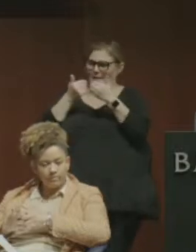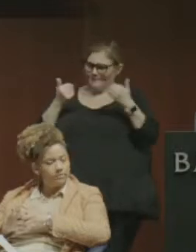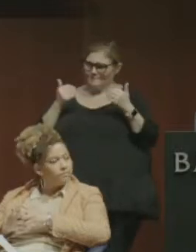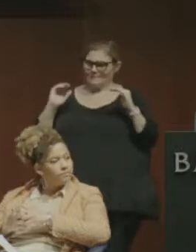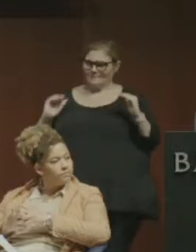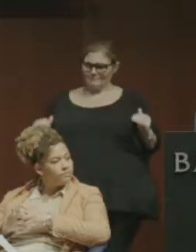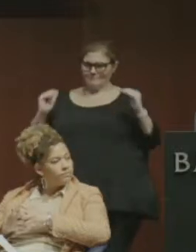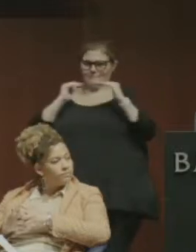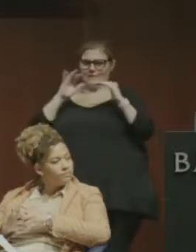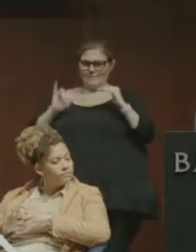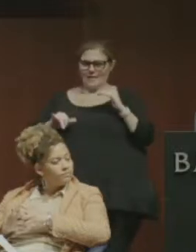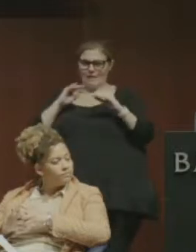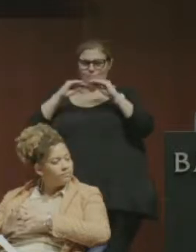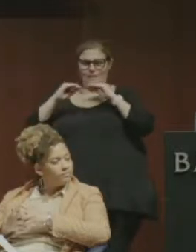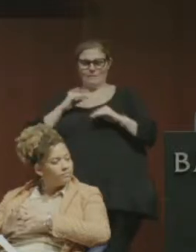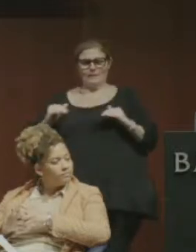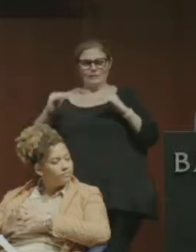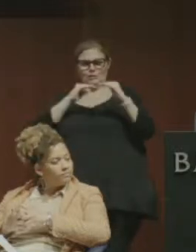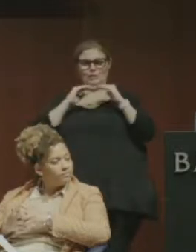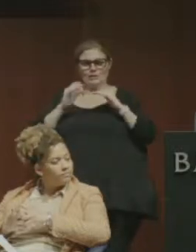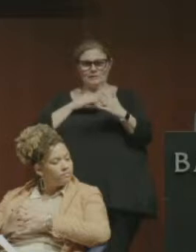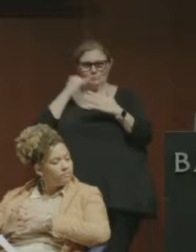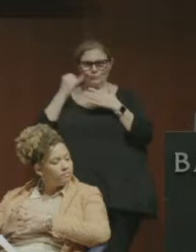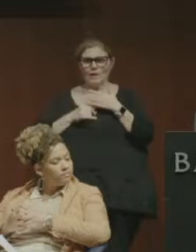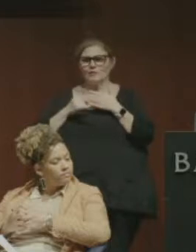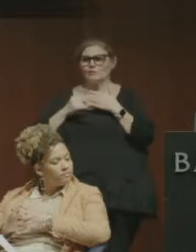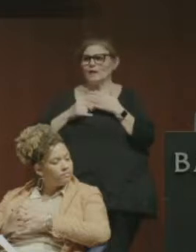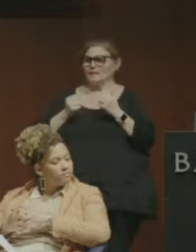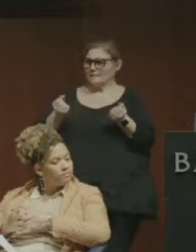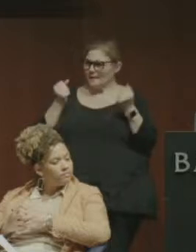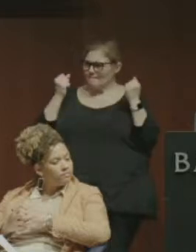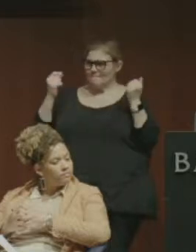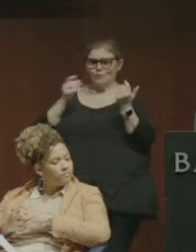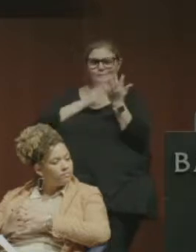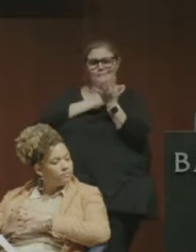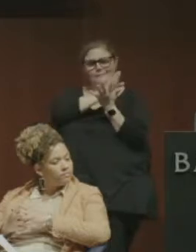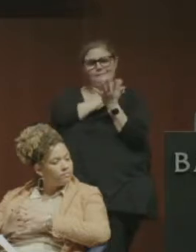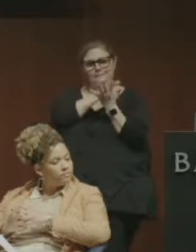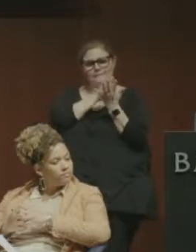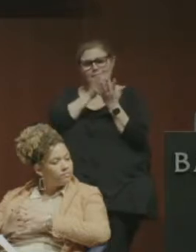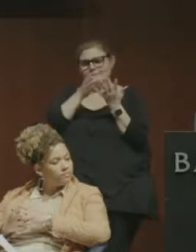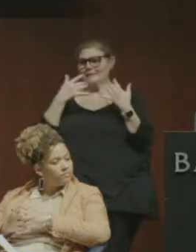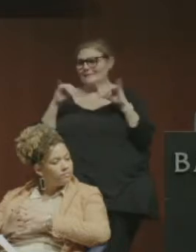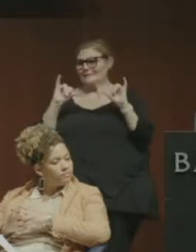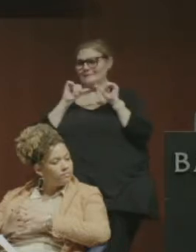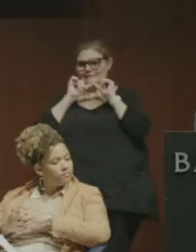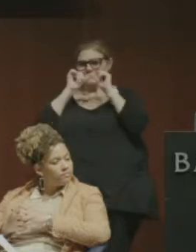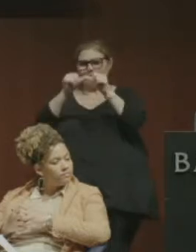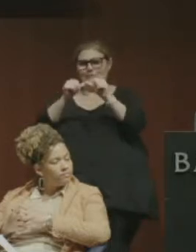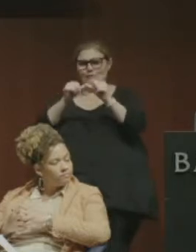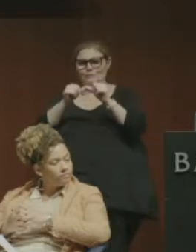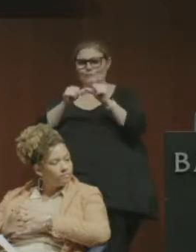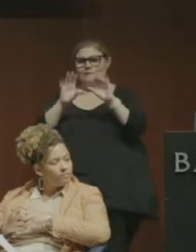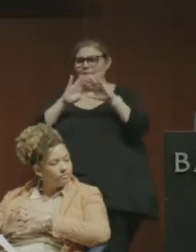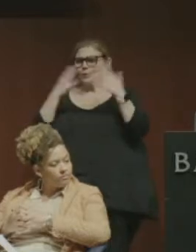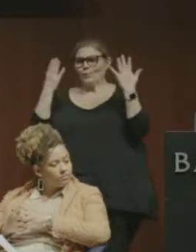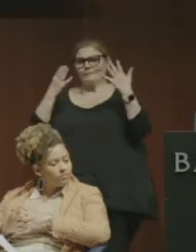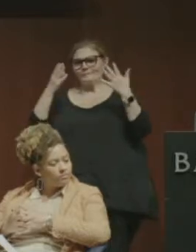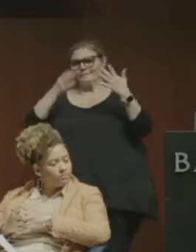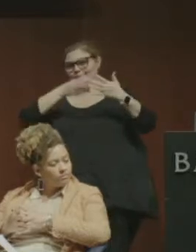emancipatory reparatory justice project is a multi-pronged effort that just still continues and is